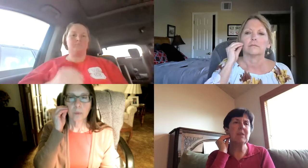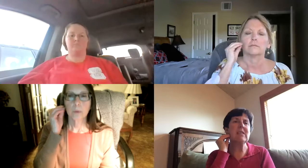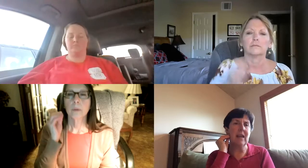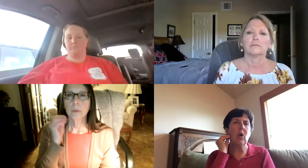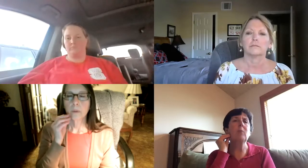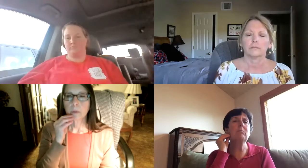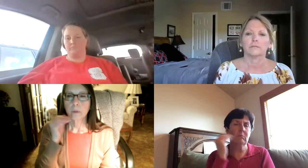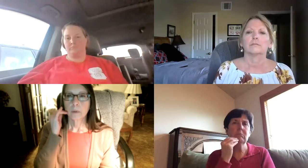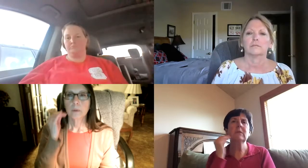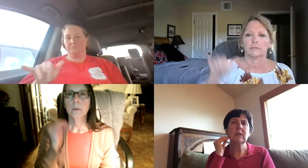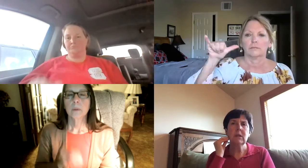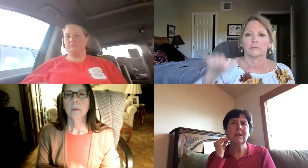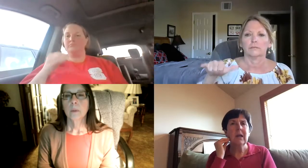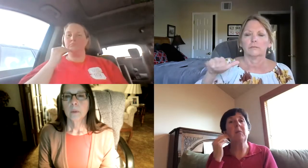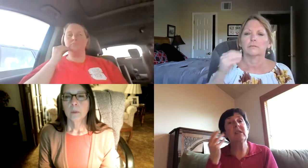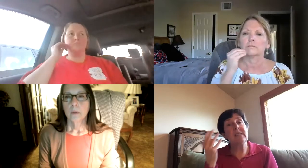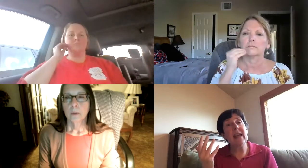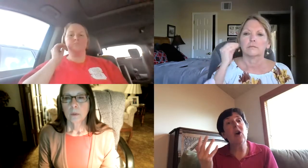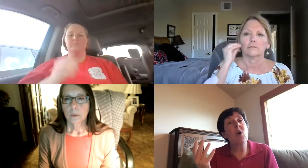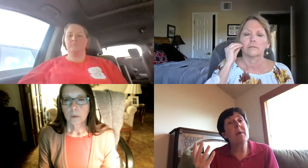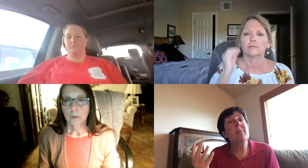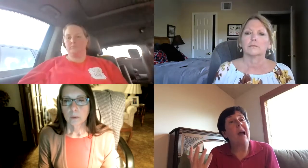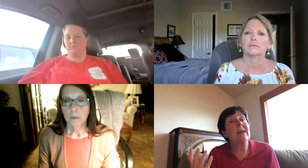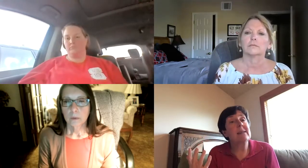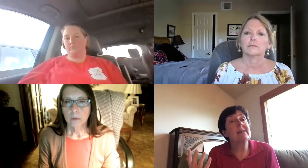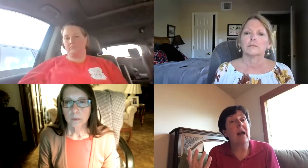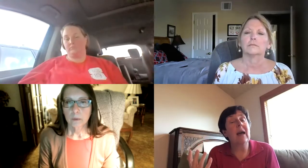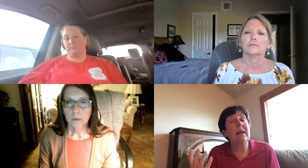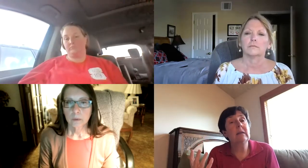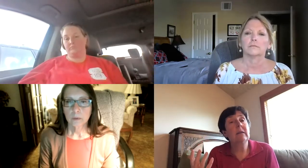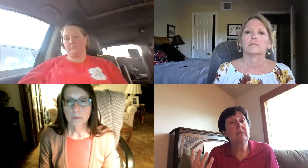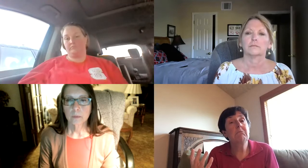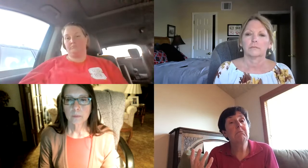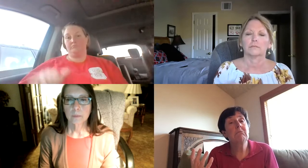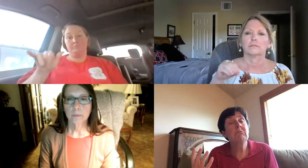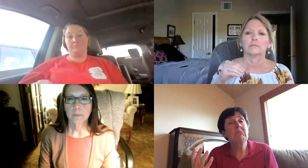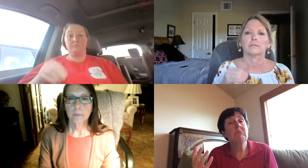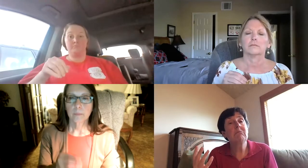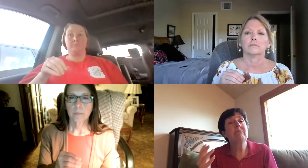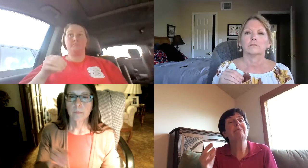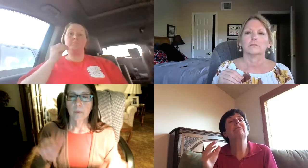Yeah, I'm going to stay home. I'm going to stay home and practice sign.